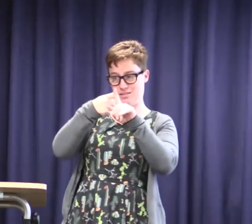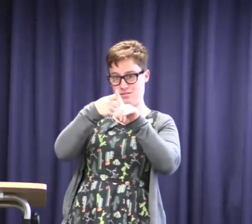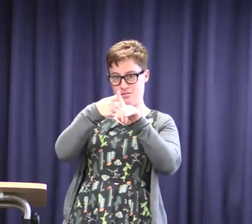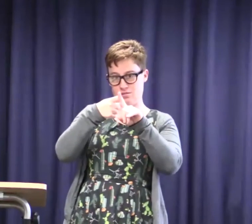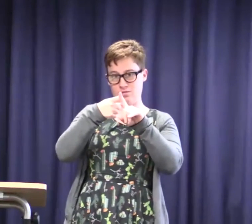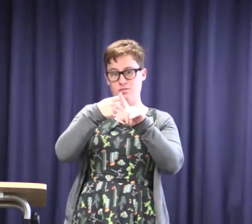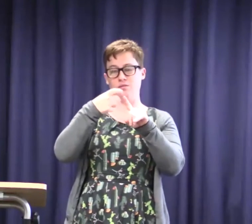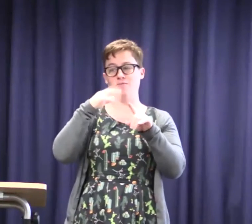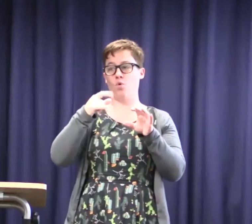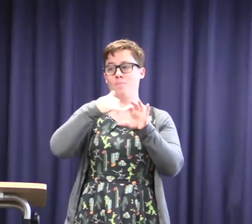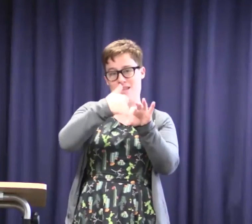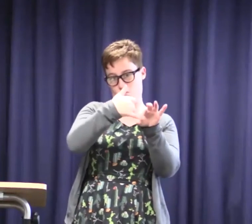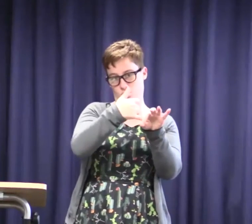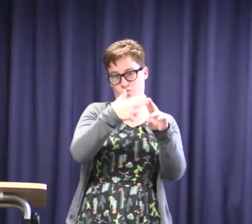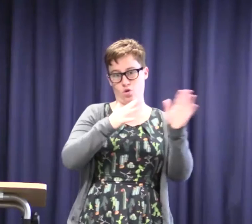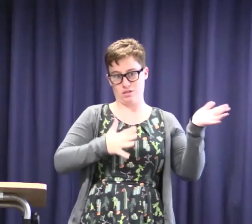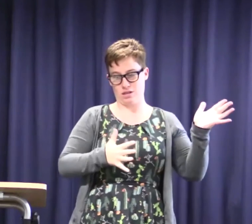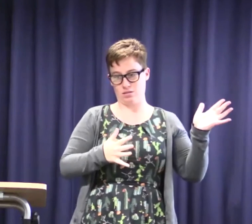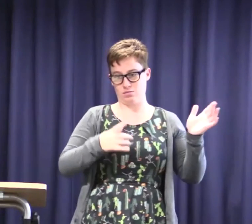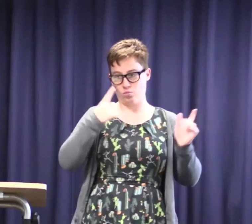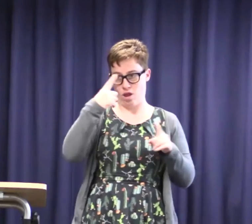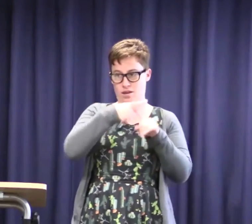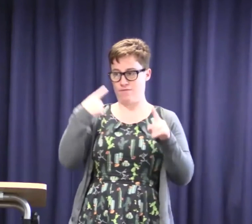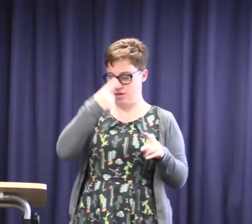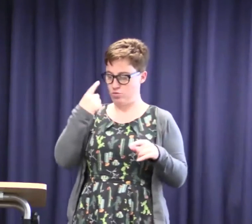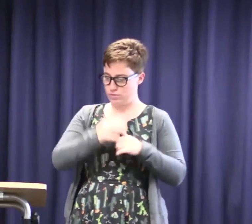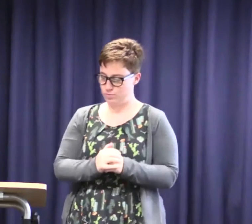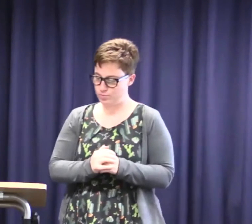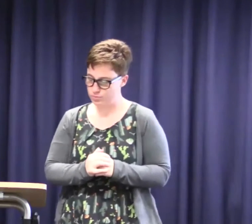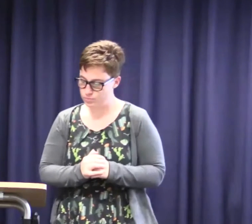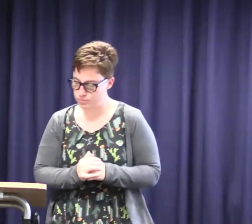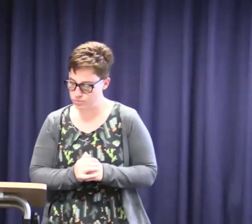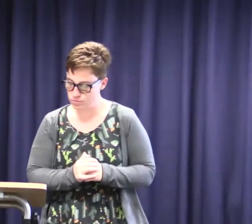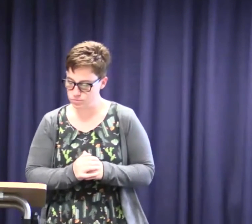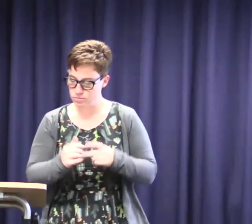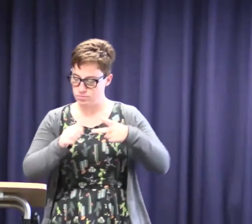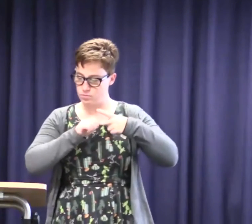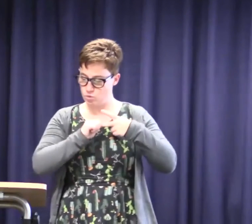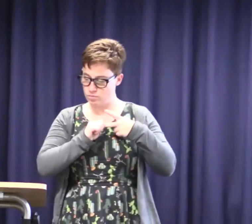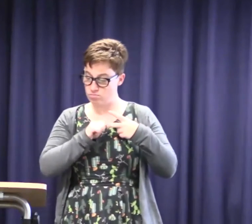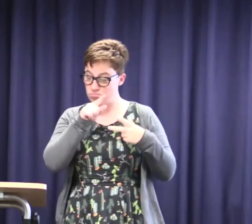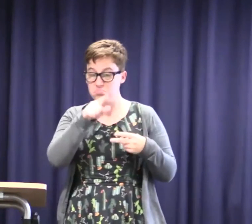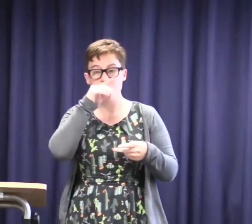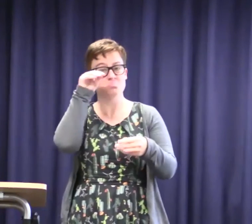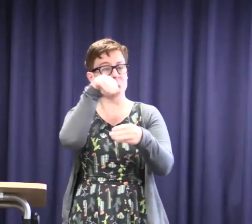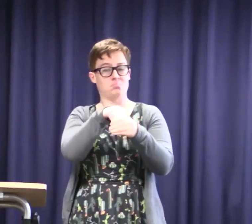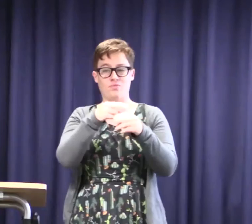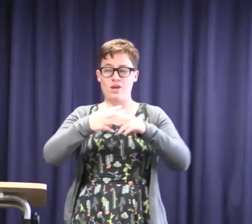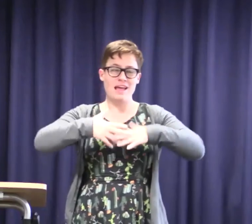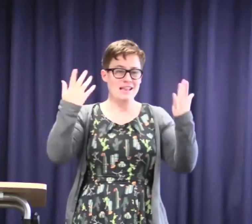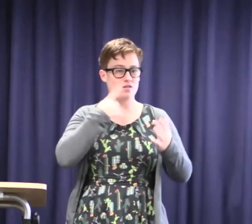use of Auslan already allows for up to 1.5 hours per week of interpreting or translation